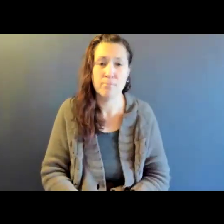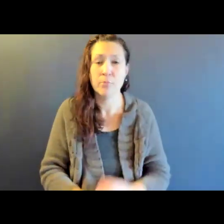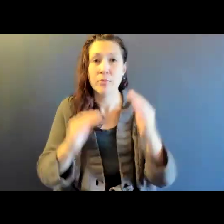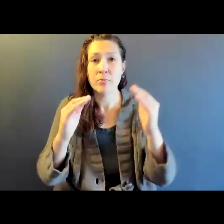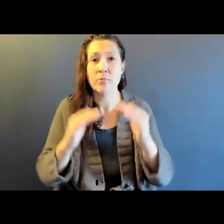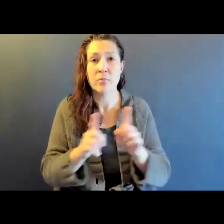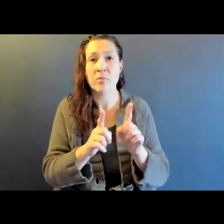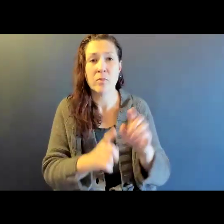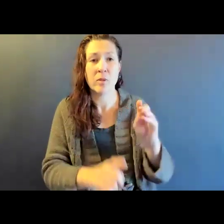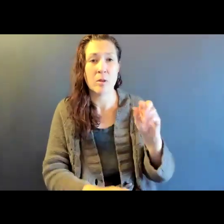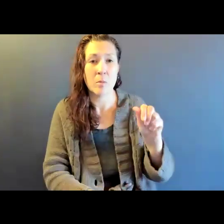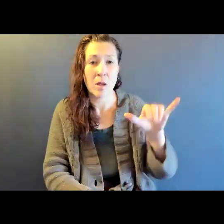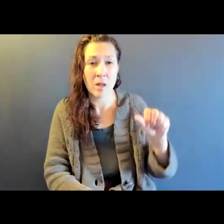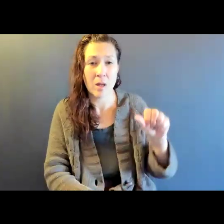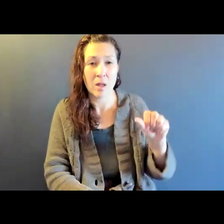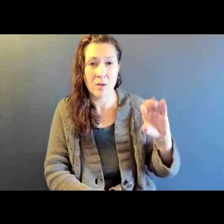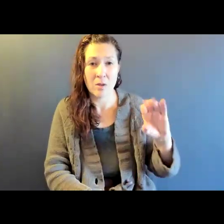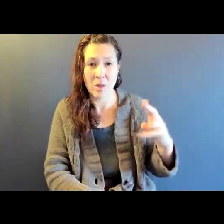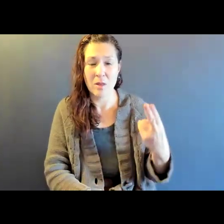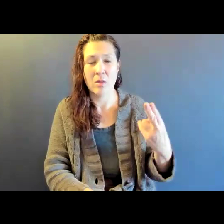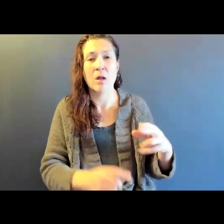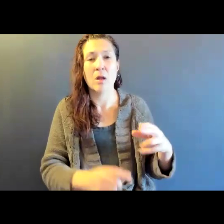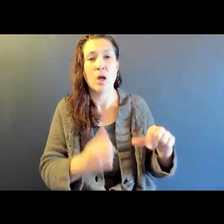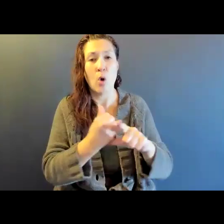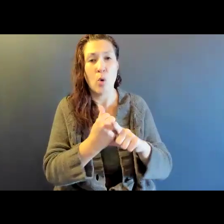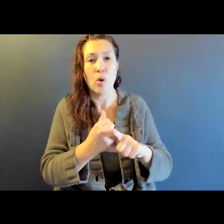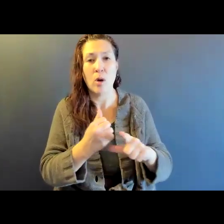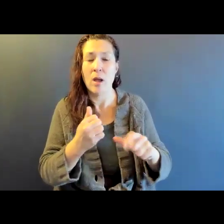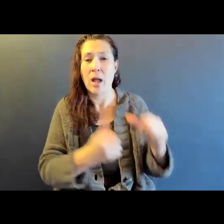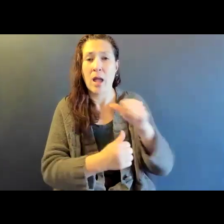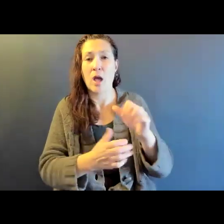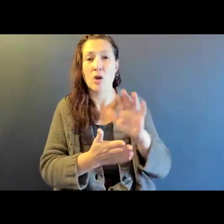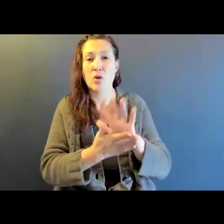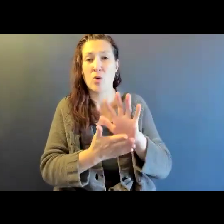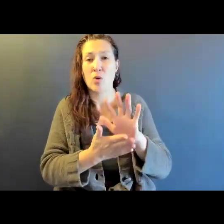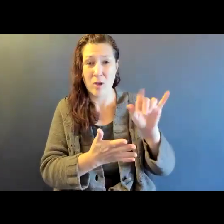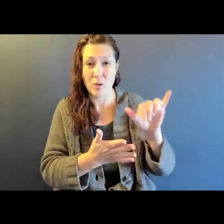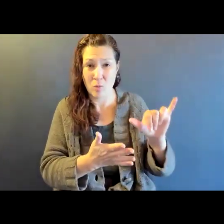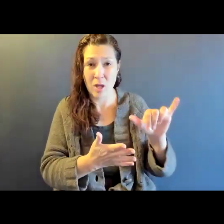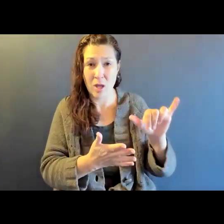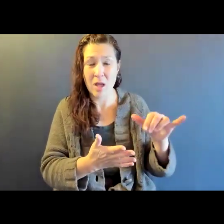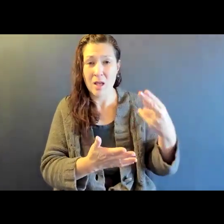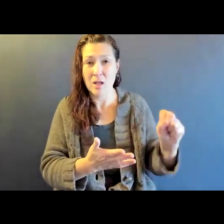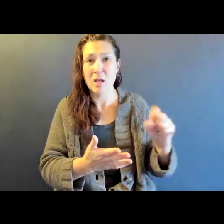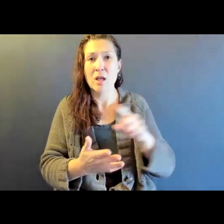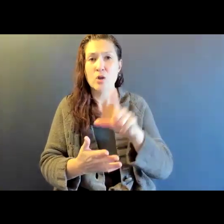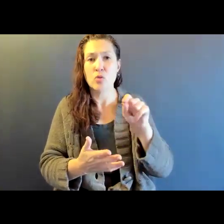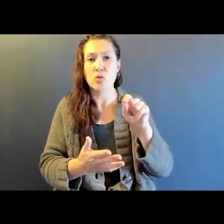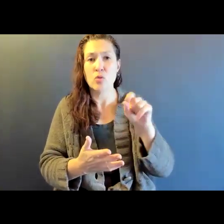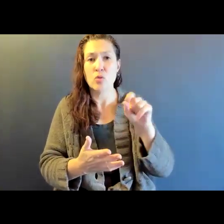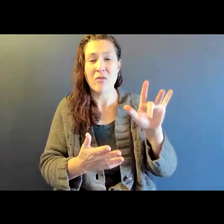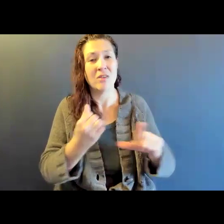Maya Smith, who's the Associate Head of School at Fenway High School, has been named the 2025 Assistant Principal of the Year by